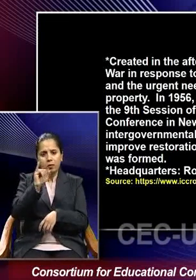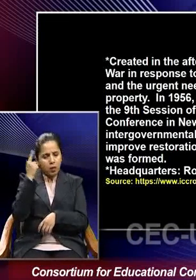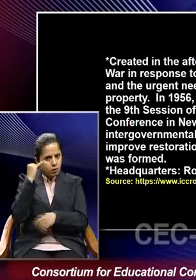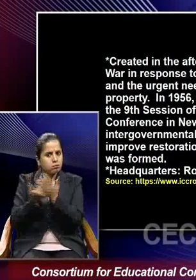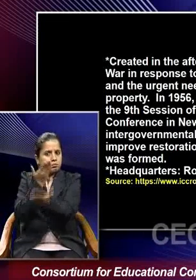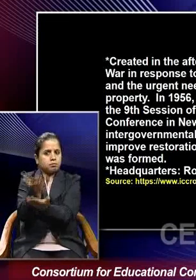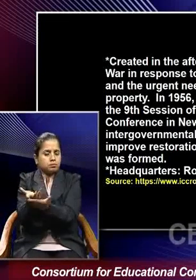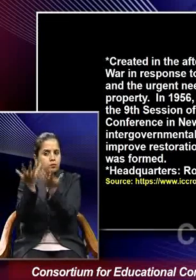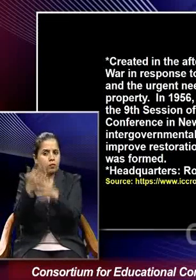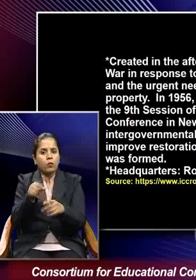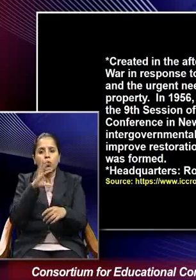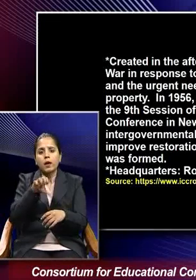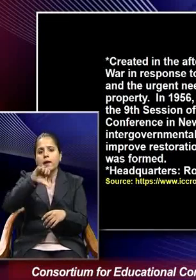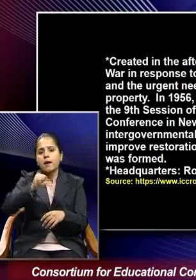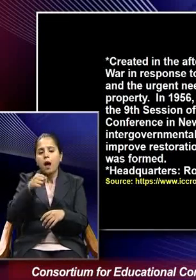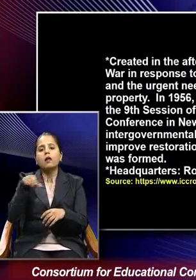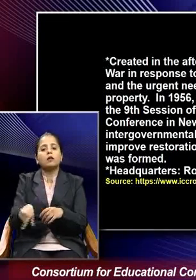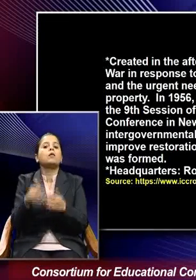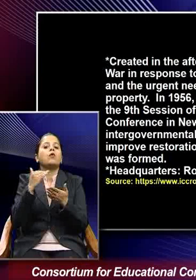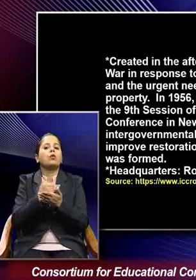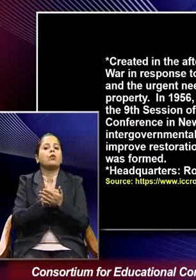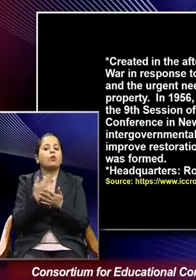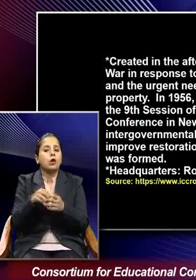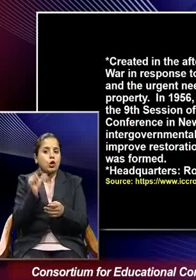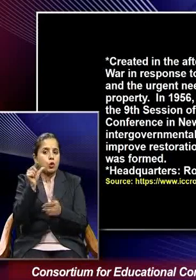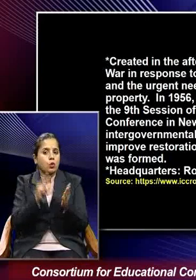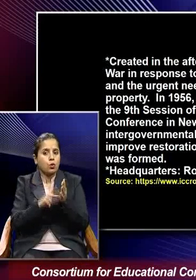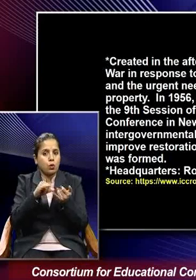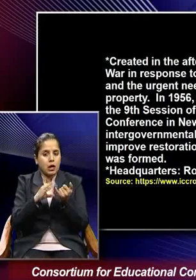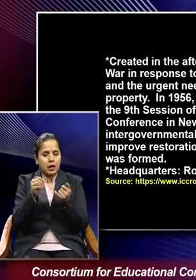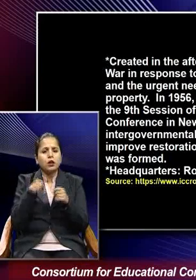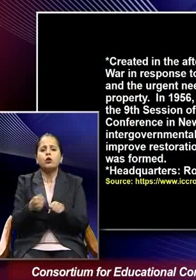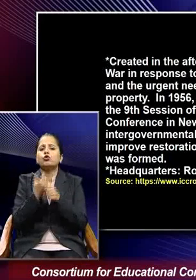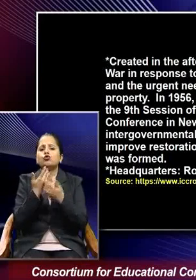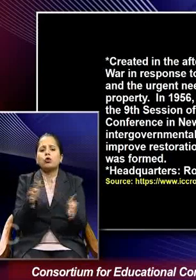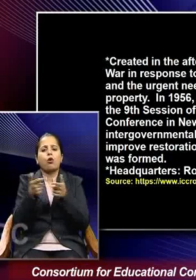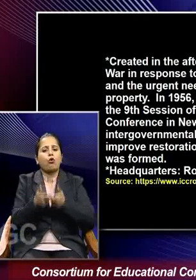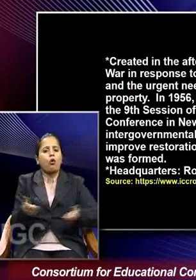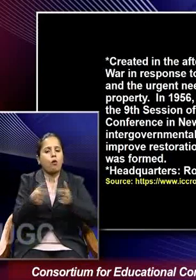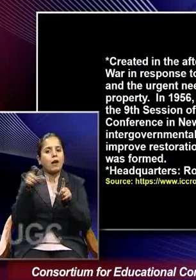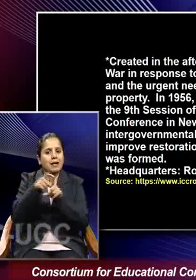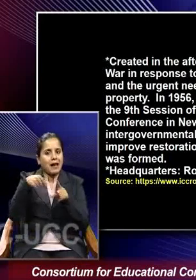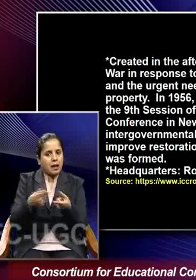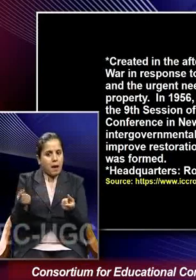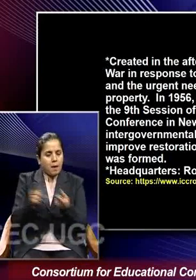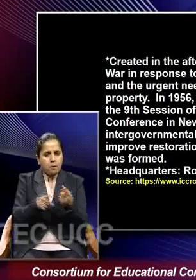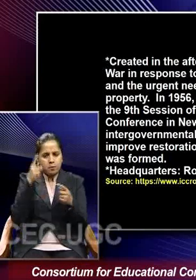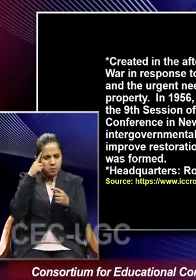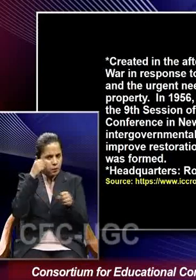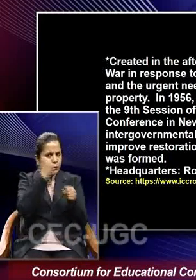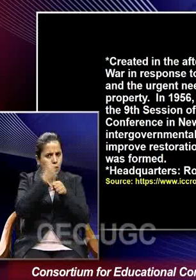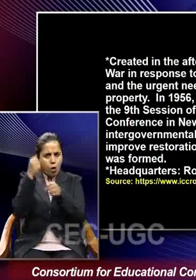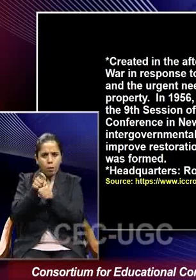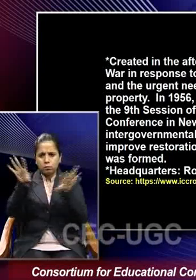was adopted at the 9th session of the UNESCO General Conference in New Delhi to create an intergovernmental